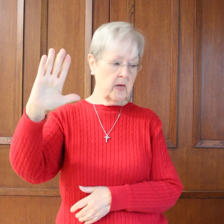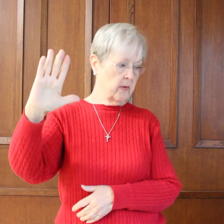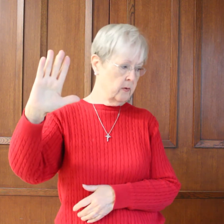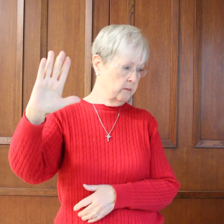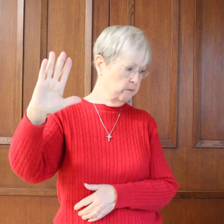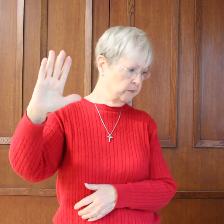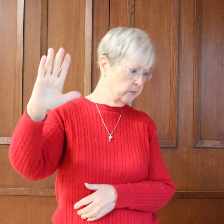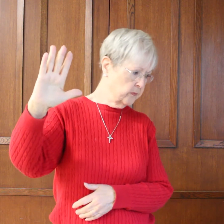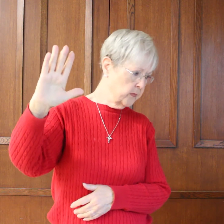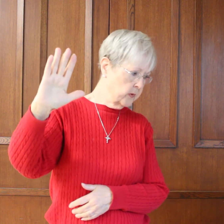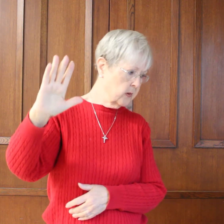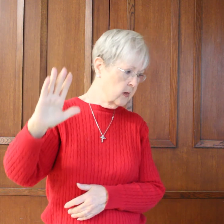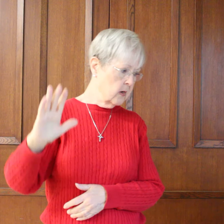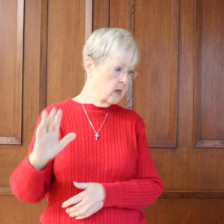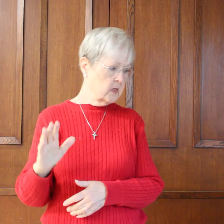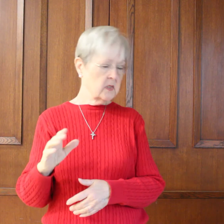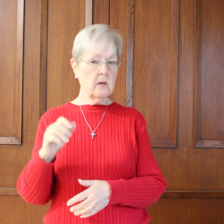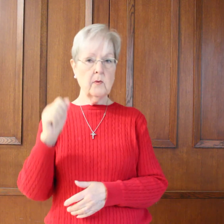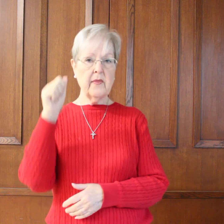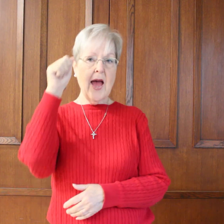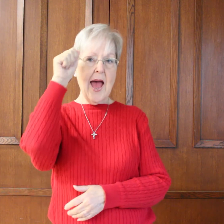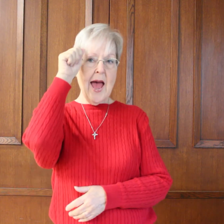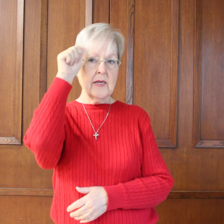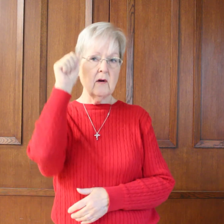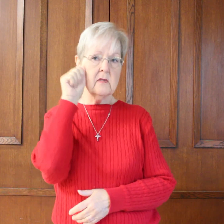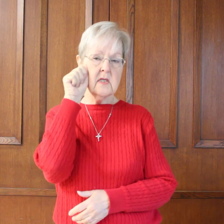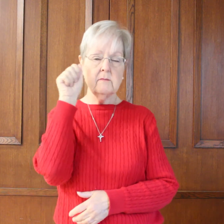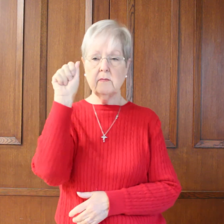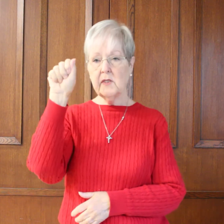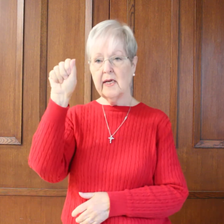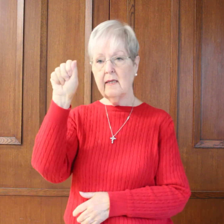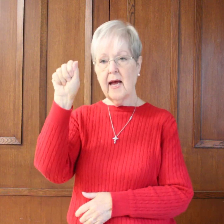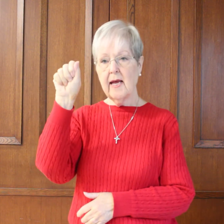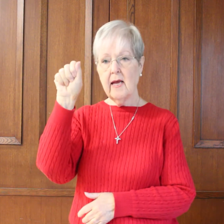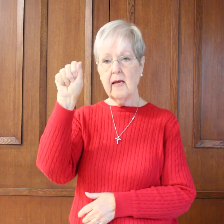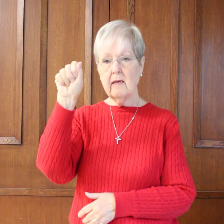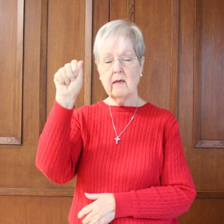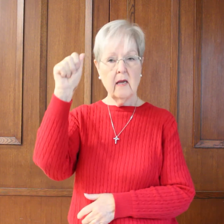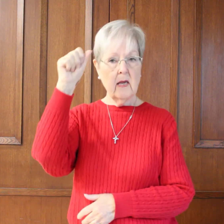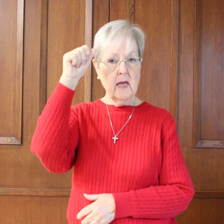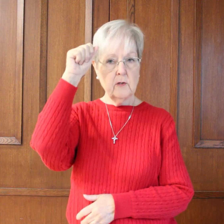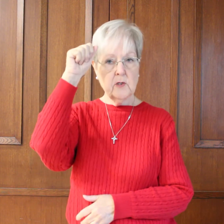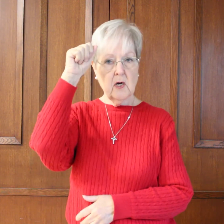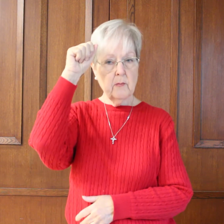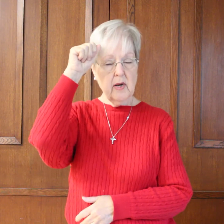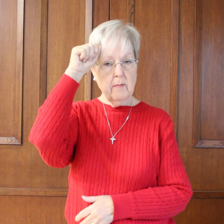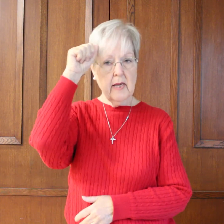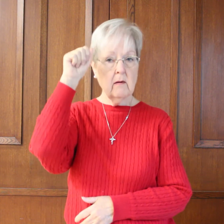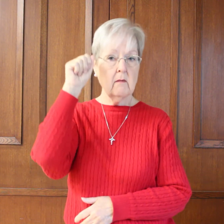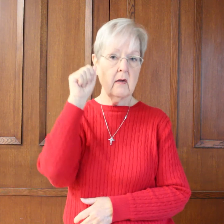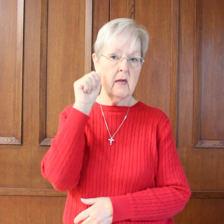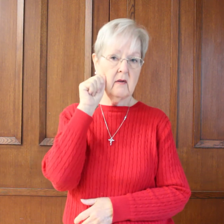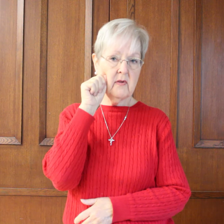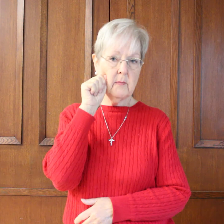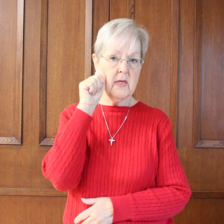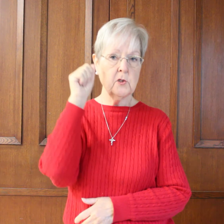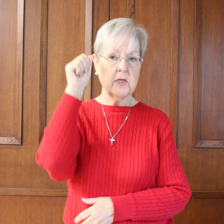grandmother. Let's go with the adult. Take the A hand, and you're talking about a male and a female